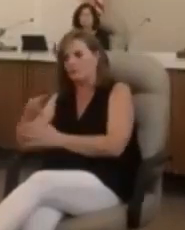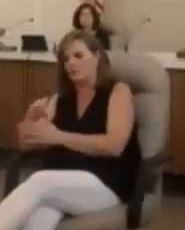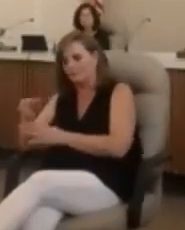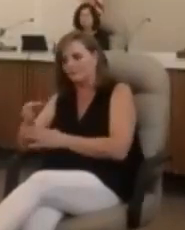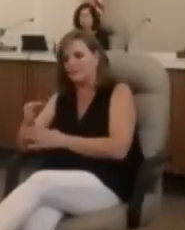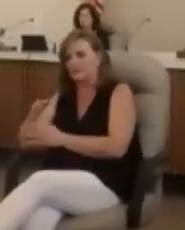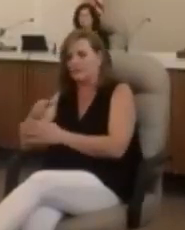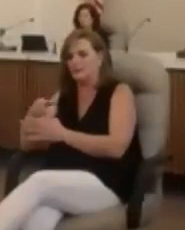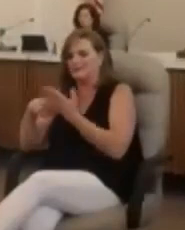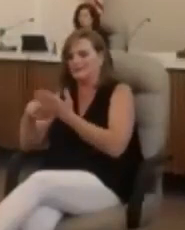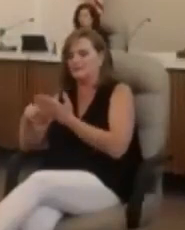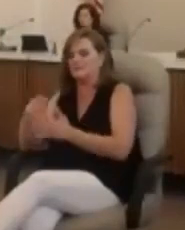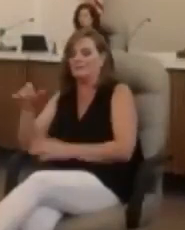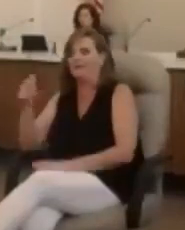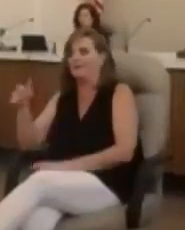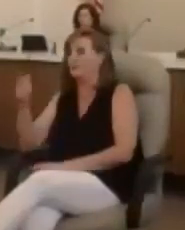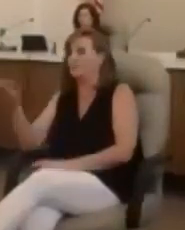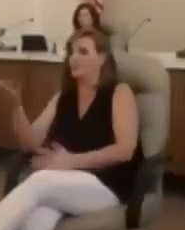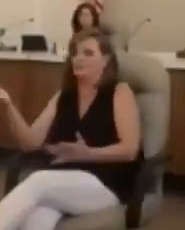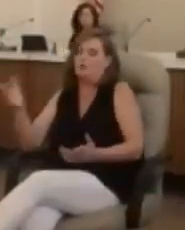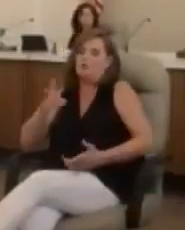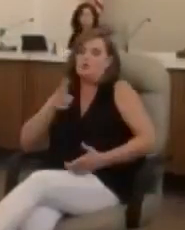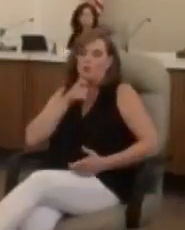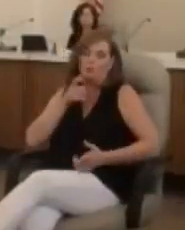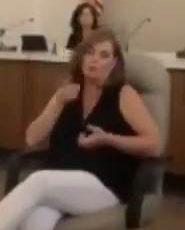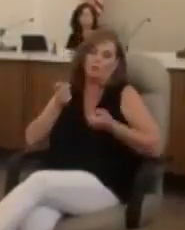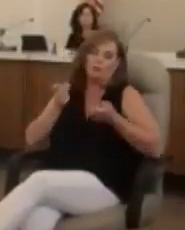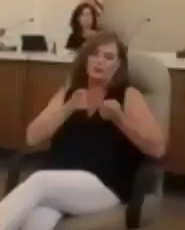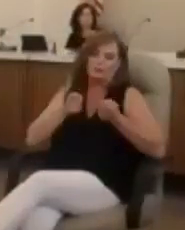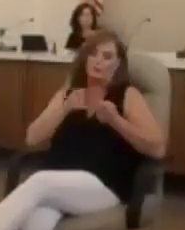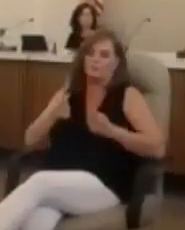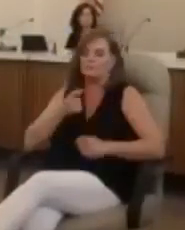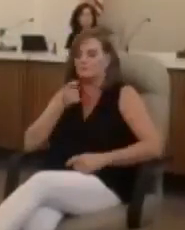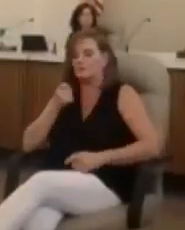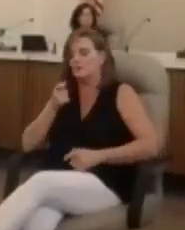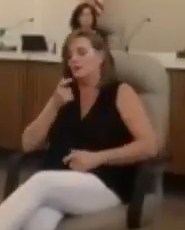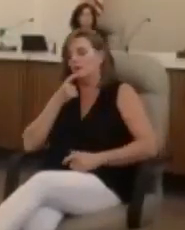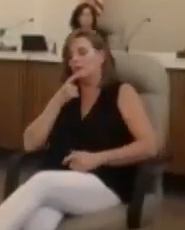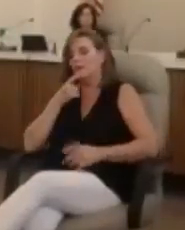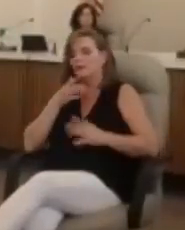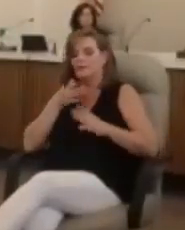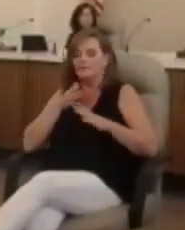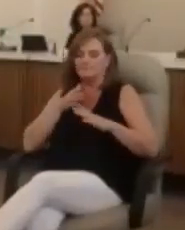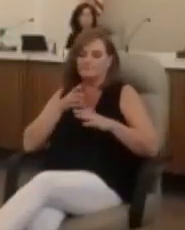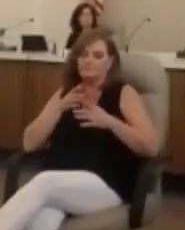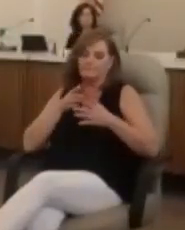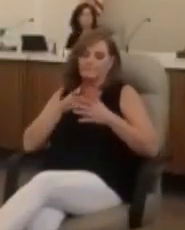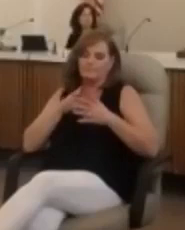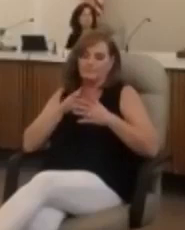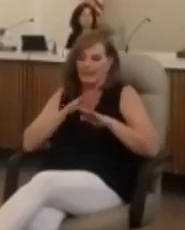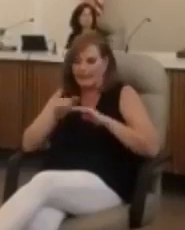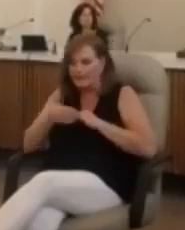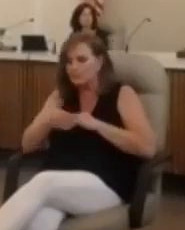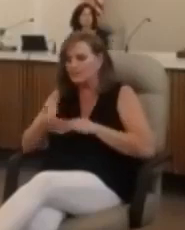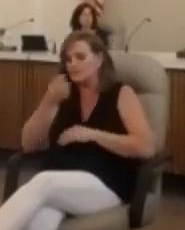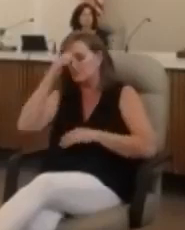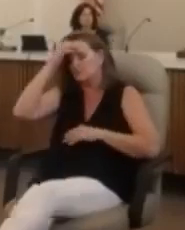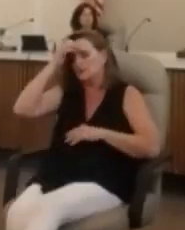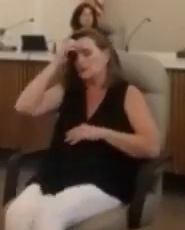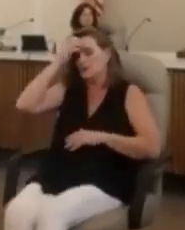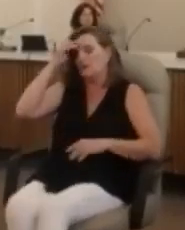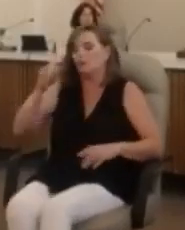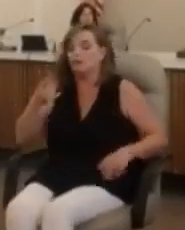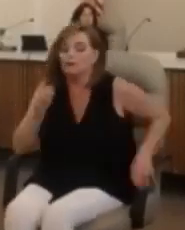know, again, on the other ones, it's going to be who controls those easements. It's going to, one grantee is, in all cases, is going to be the